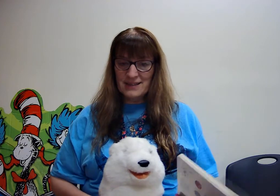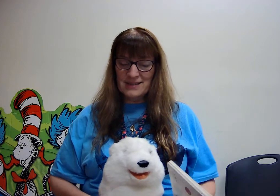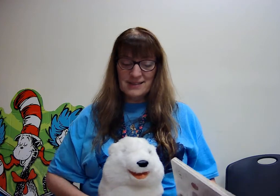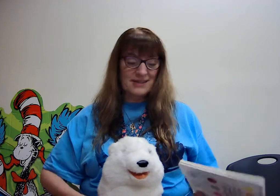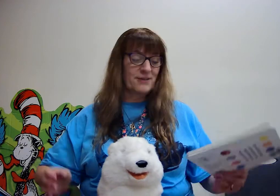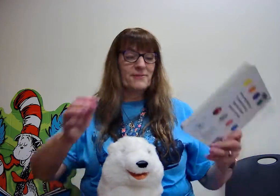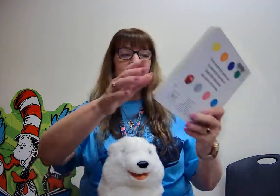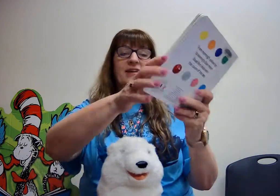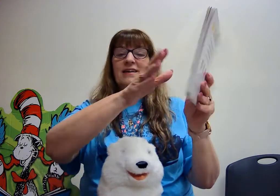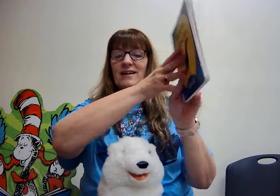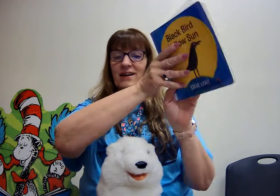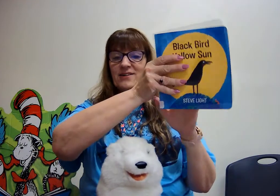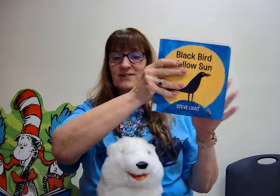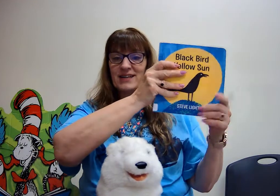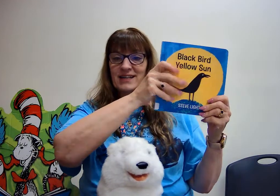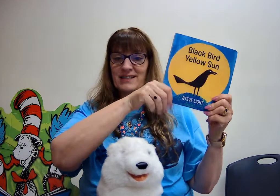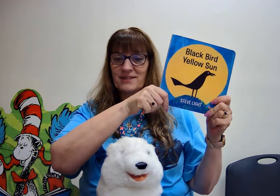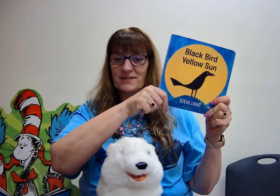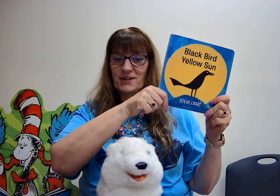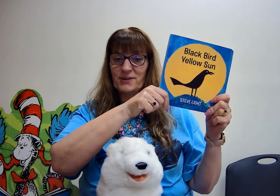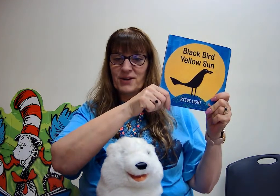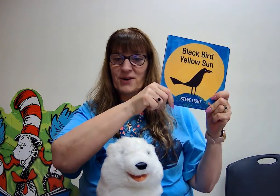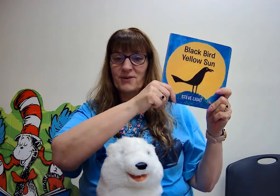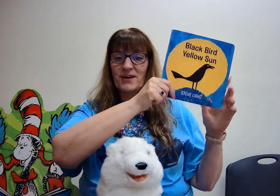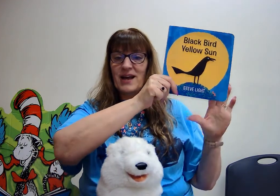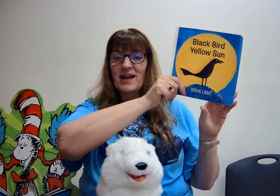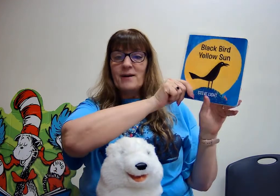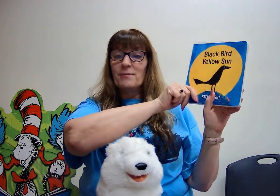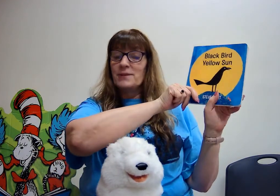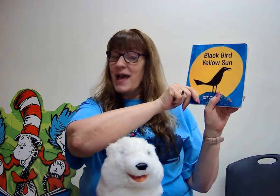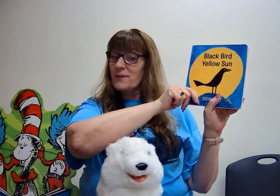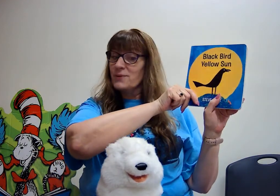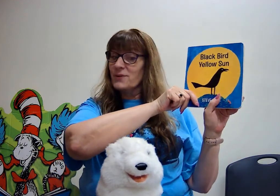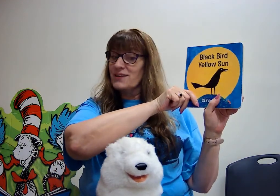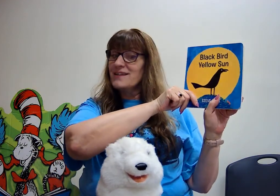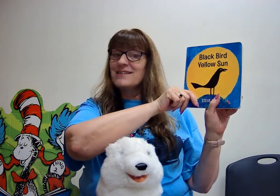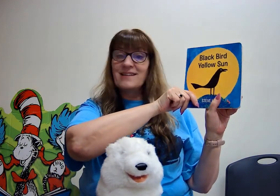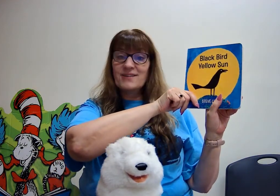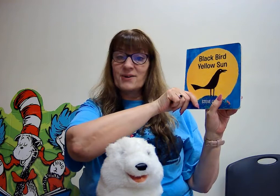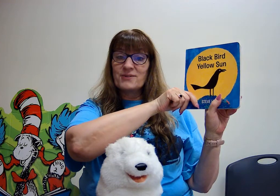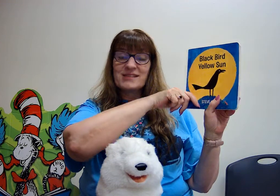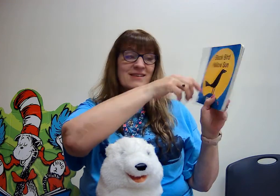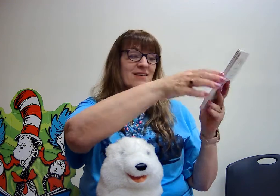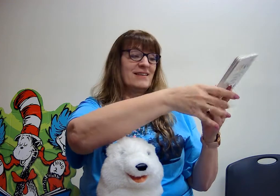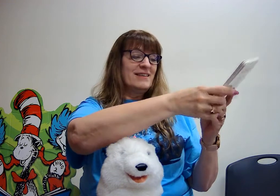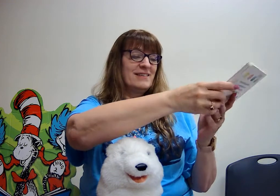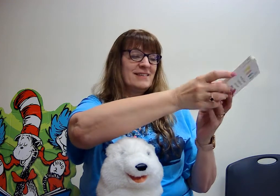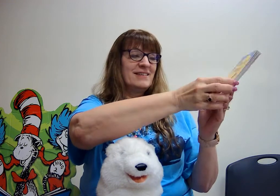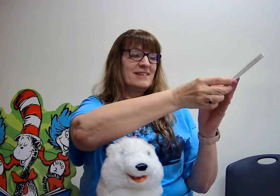hands. All right, here we go. Blackbird, yellow sun.